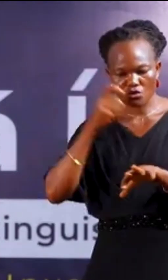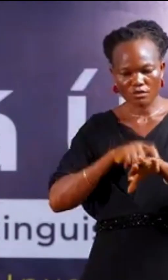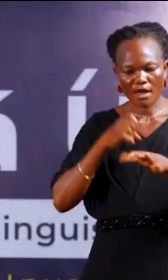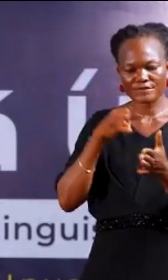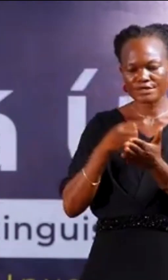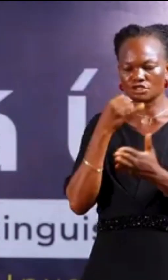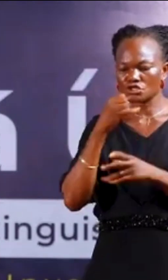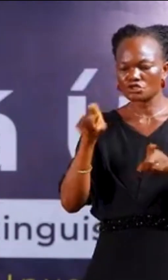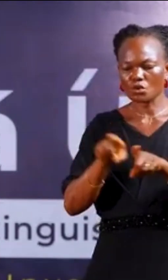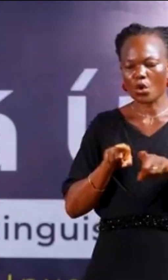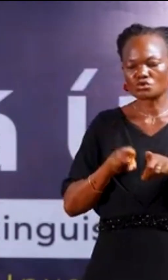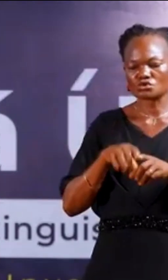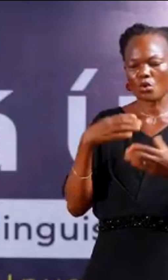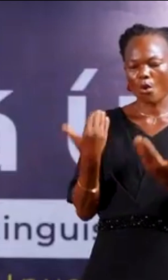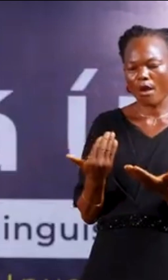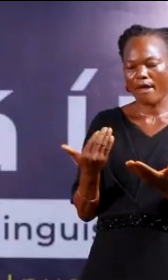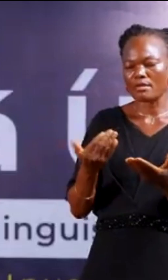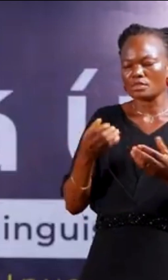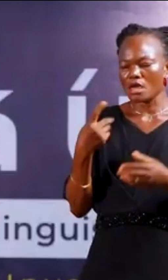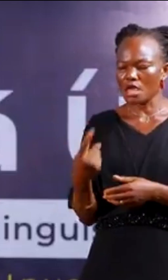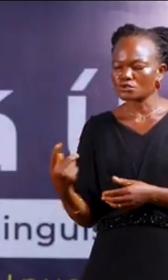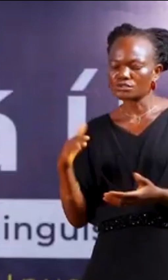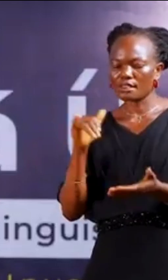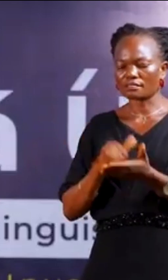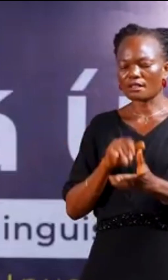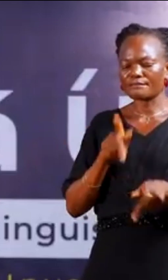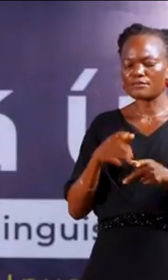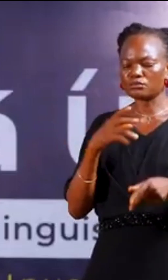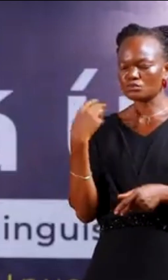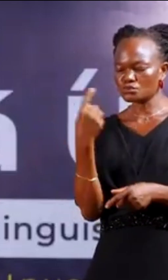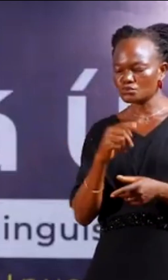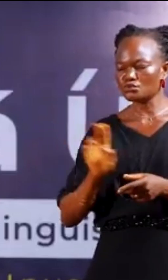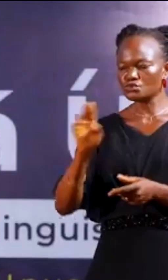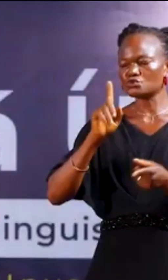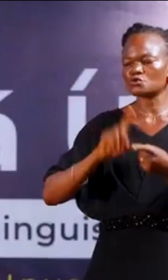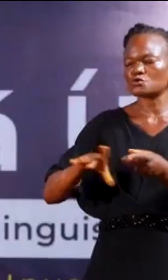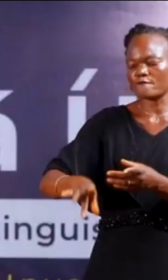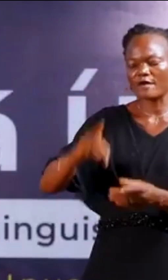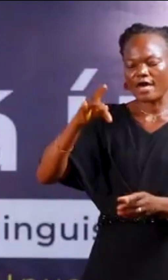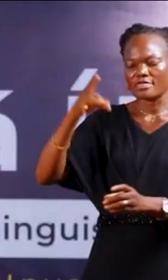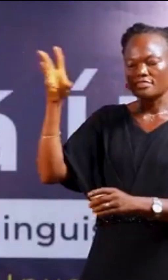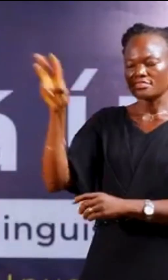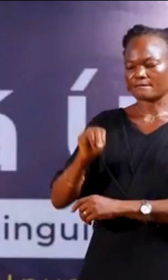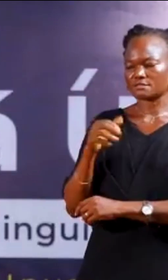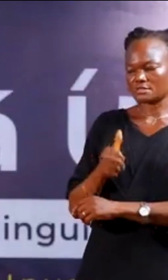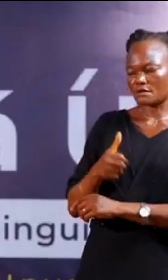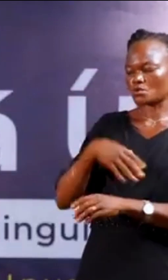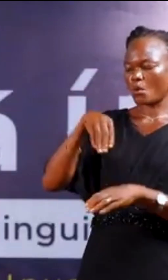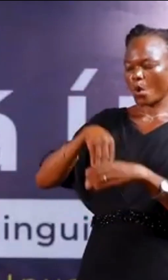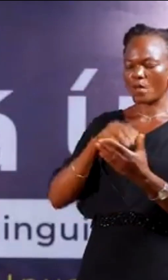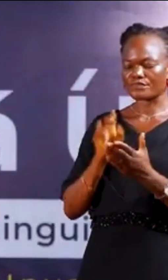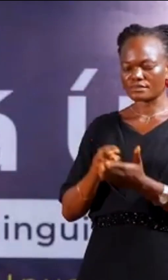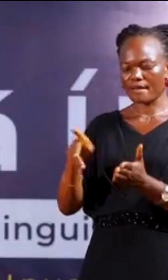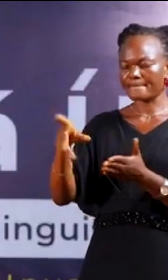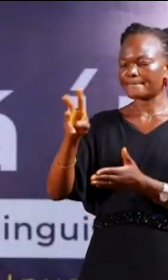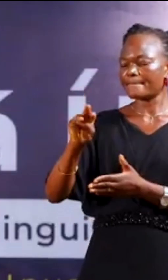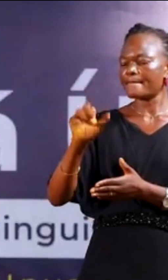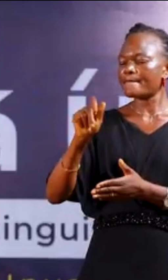It is also a compass that people use to find themselves on the map of the human